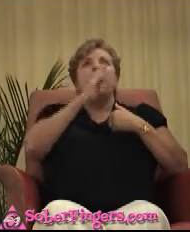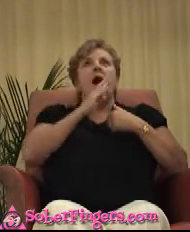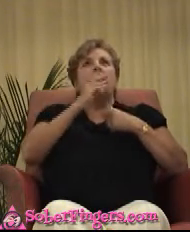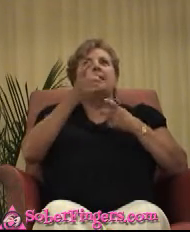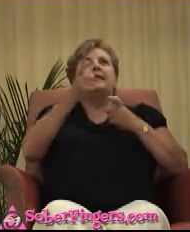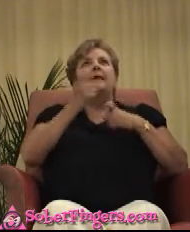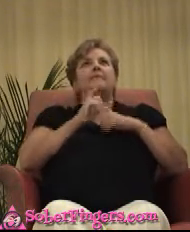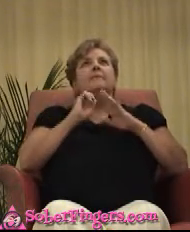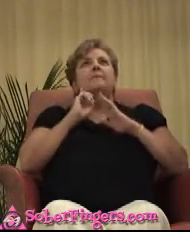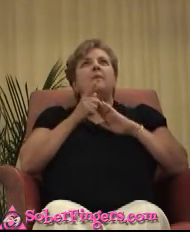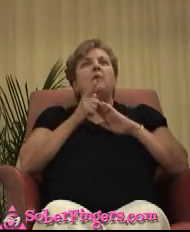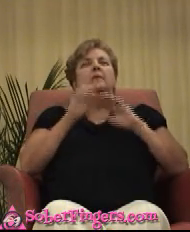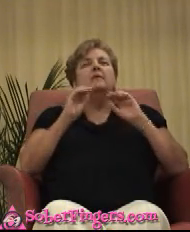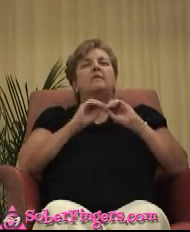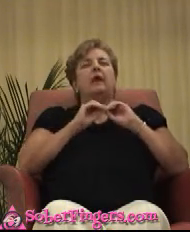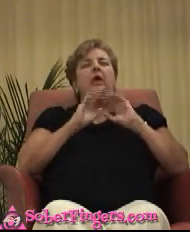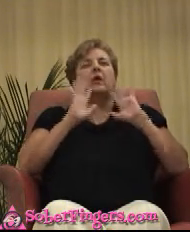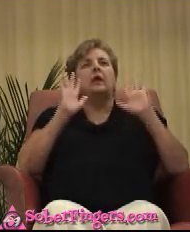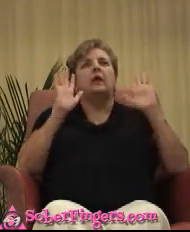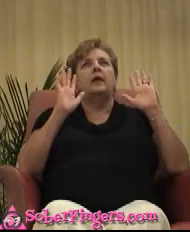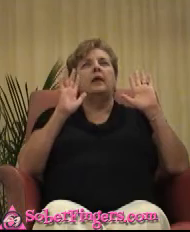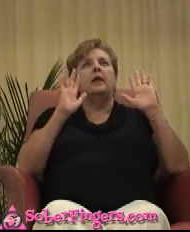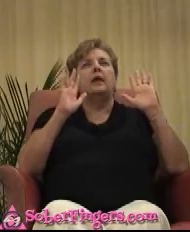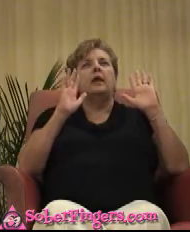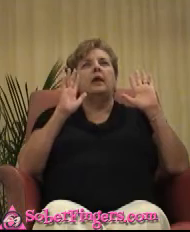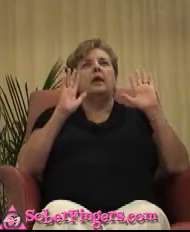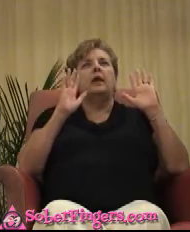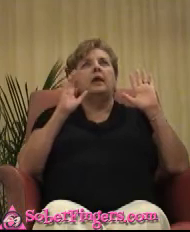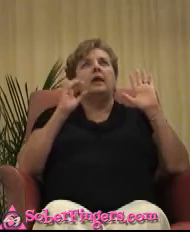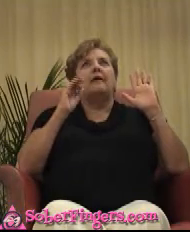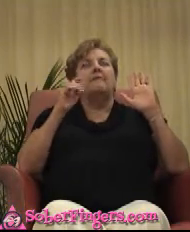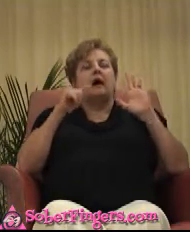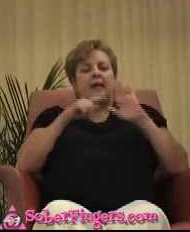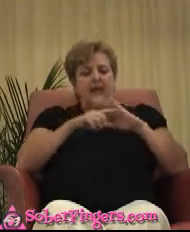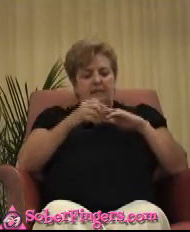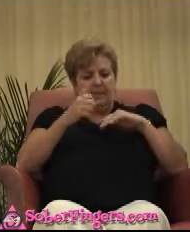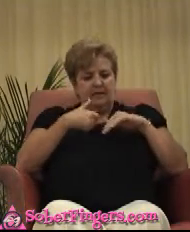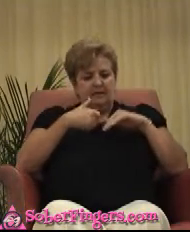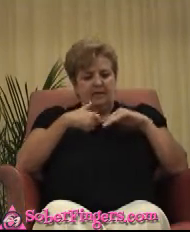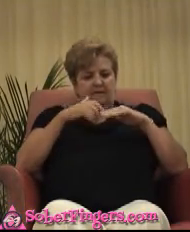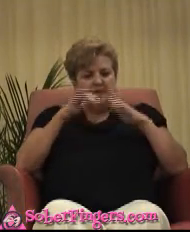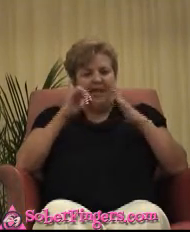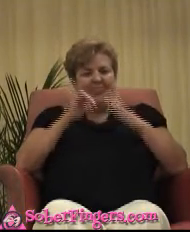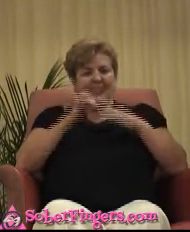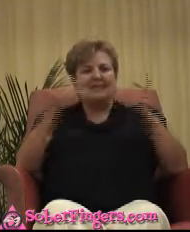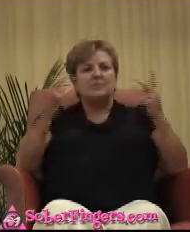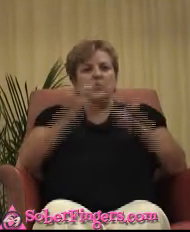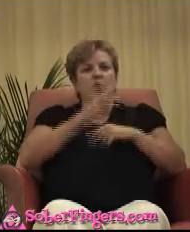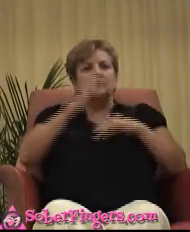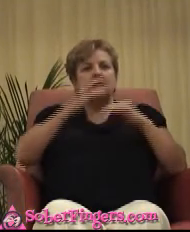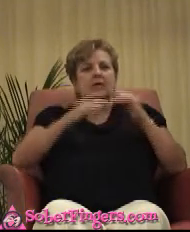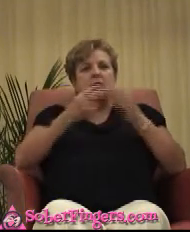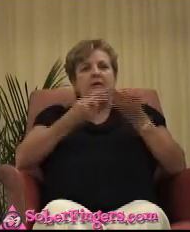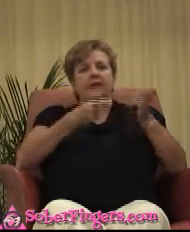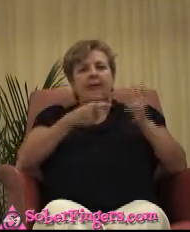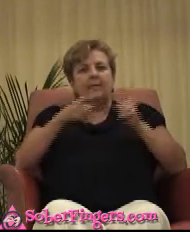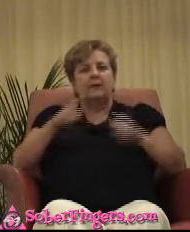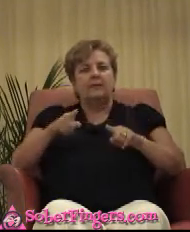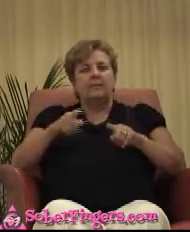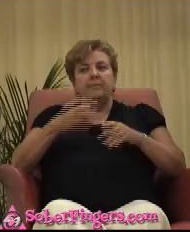never survive. If I kill myself in a treatment center, that's worse than what's happened. And thanks to the patients and the counselors and the doctors, I began to